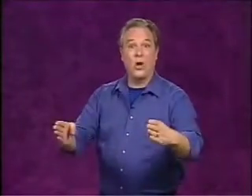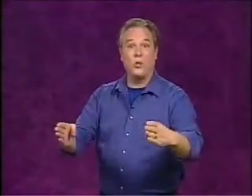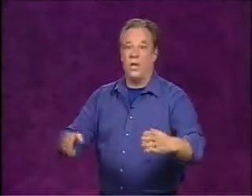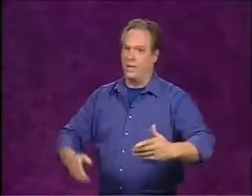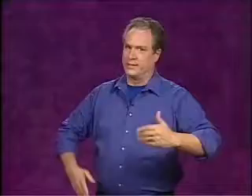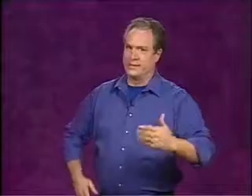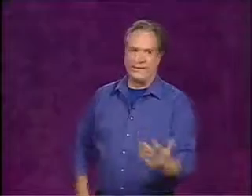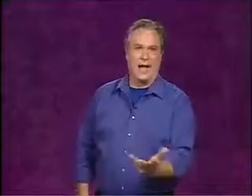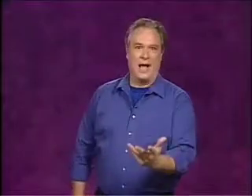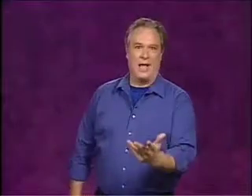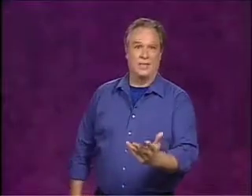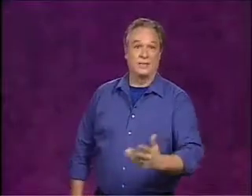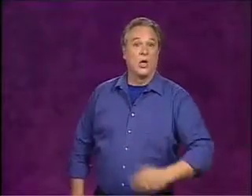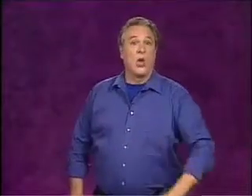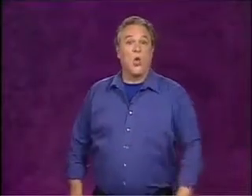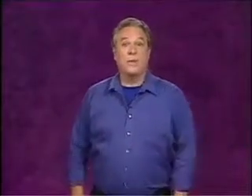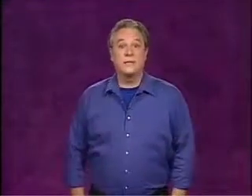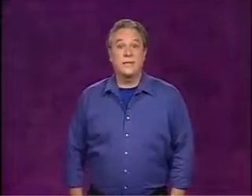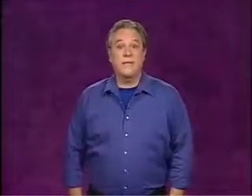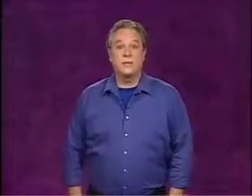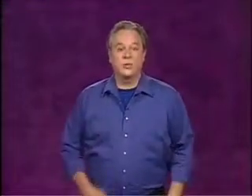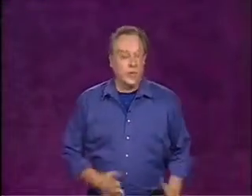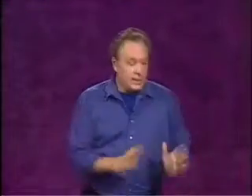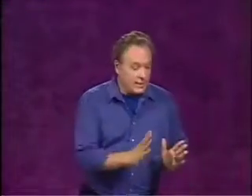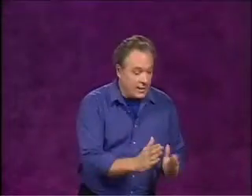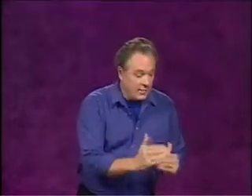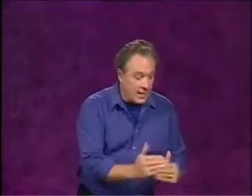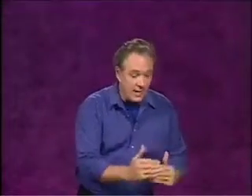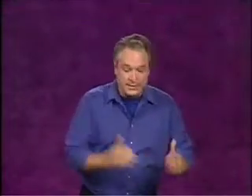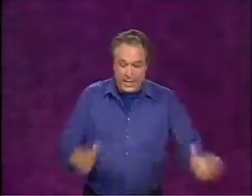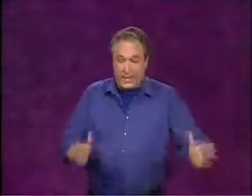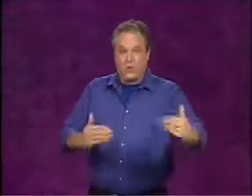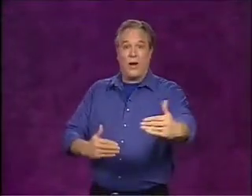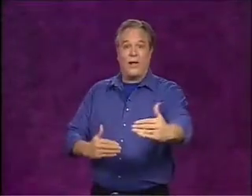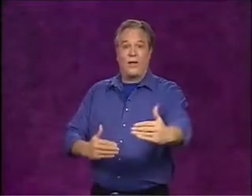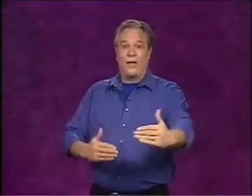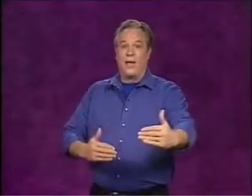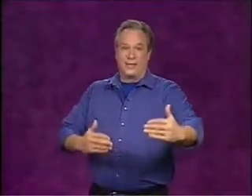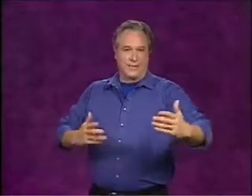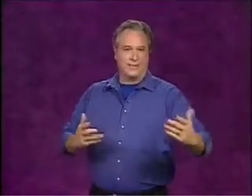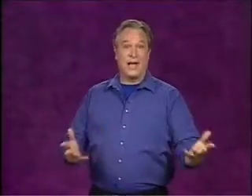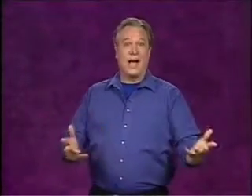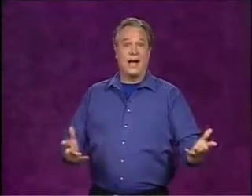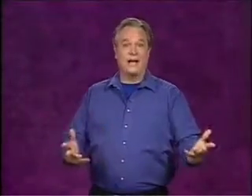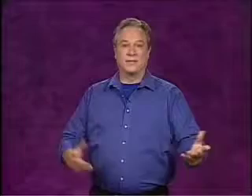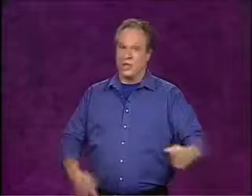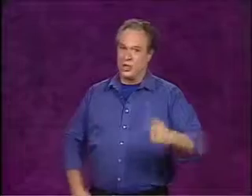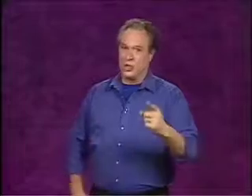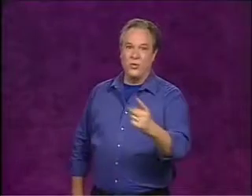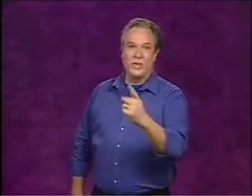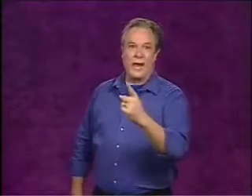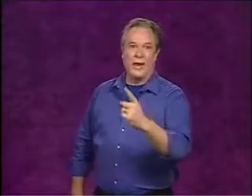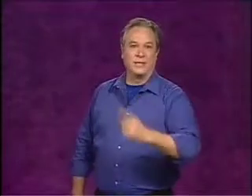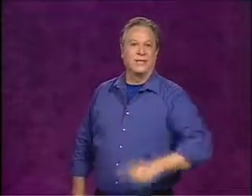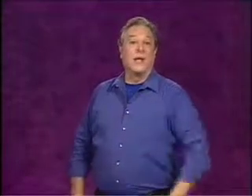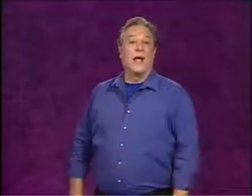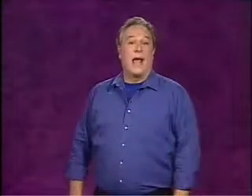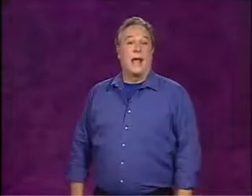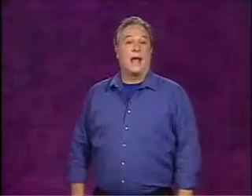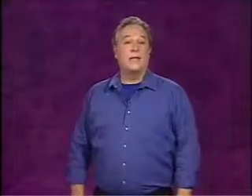road? Size. What's the difference between a gift box and a crate? Size. You got it. And I